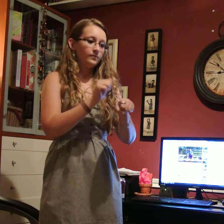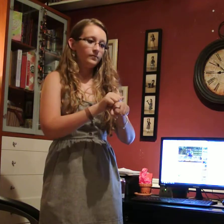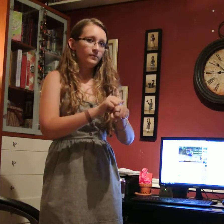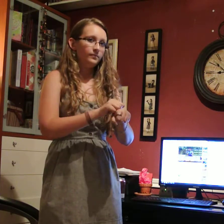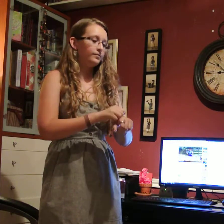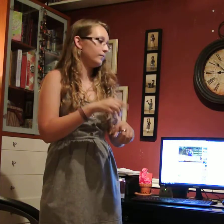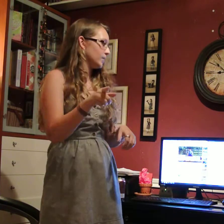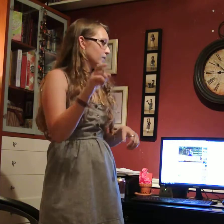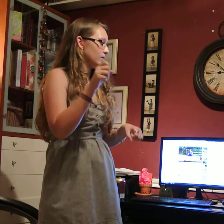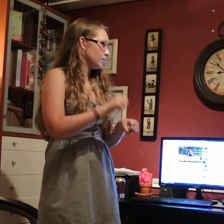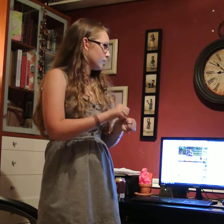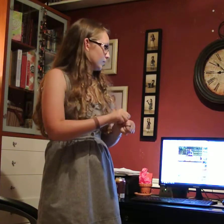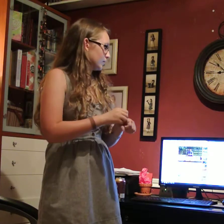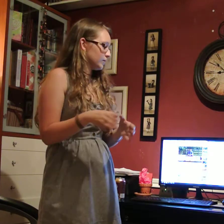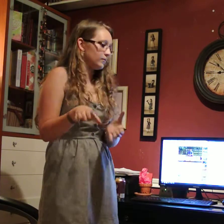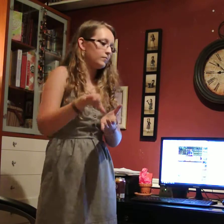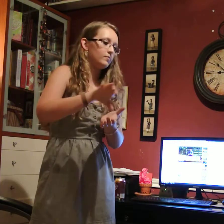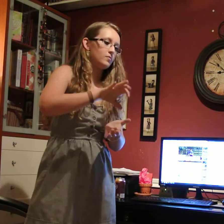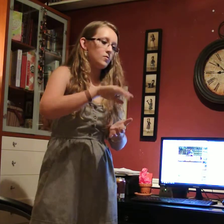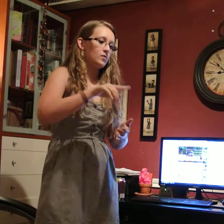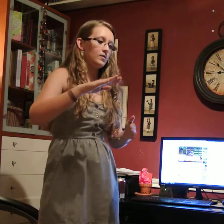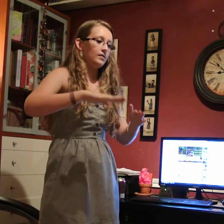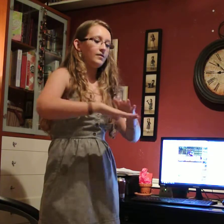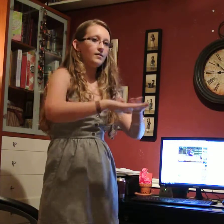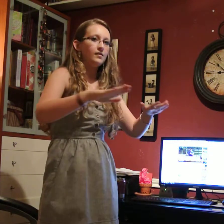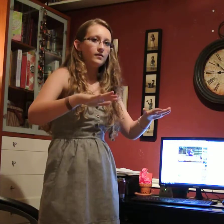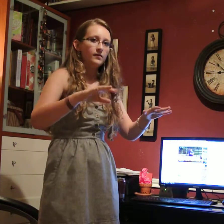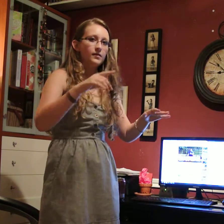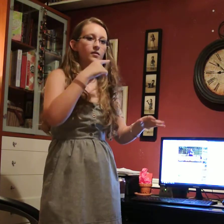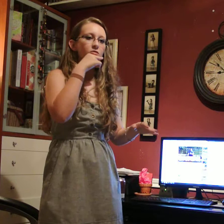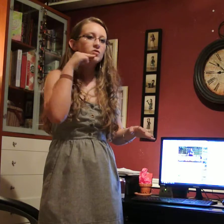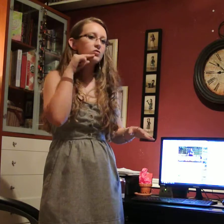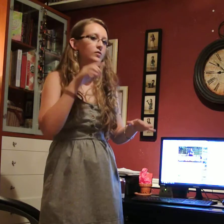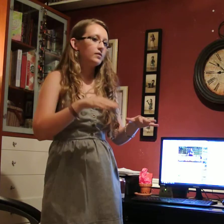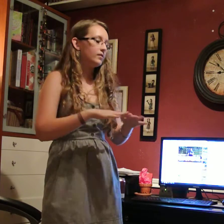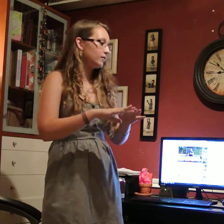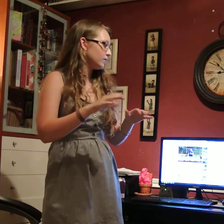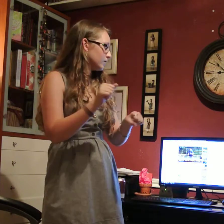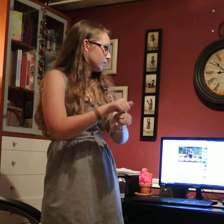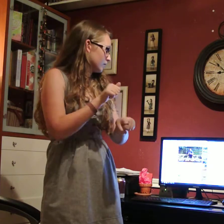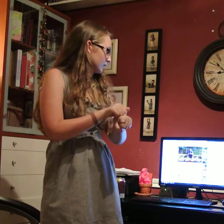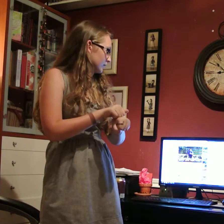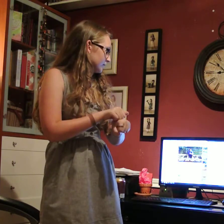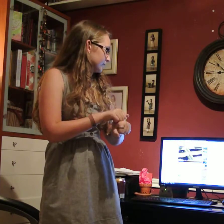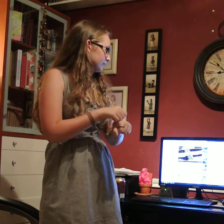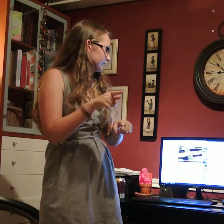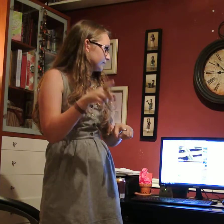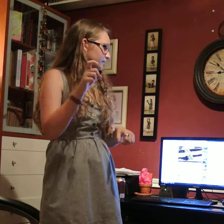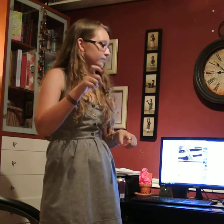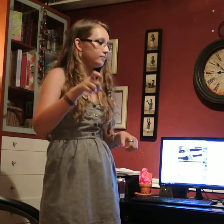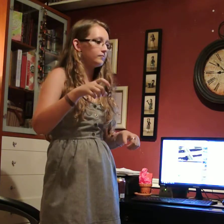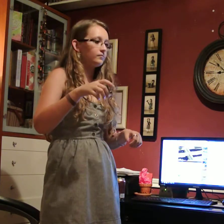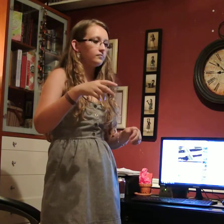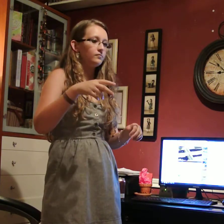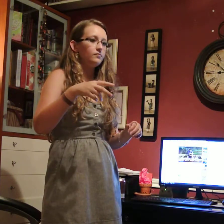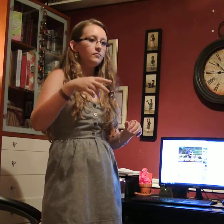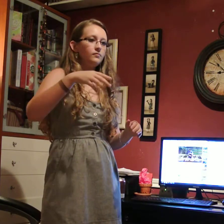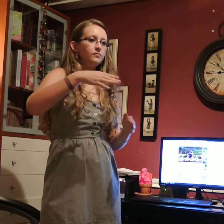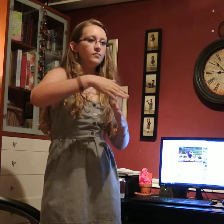Okay, we want a little bit of additional strength in our structure, so the way to do that is we're going to cut these little things called noggings and we're going to nail them off